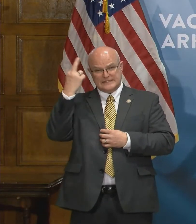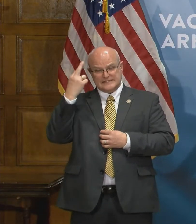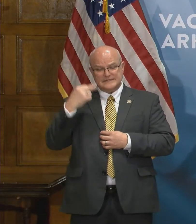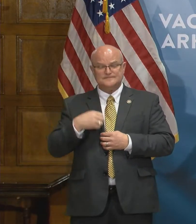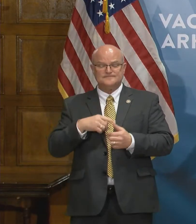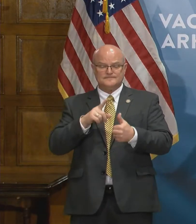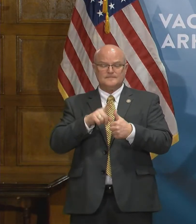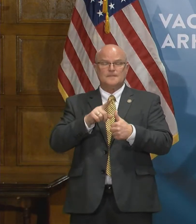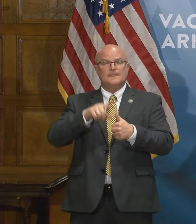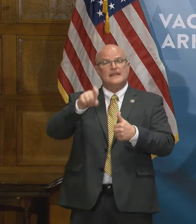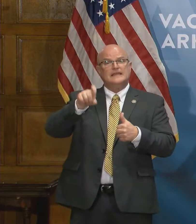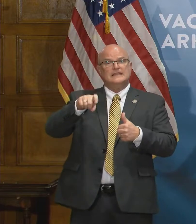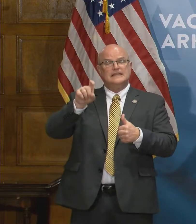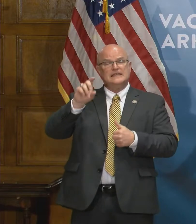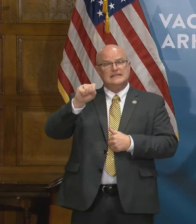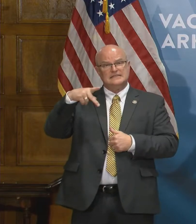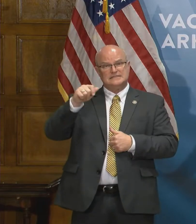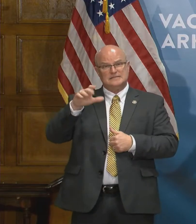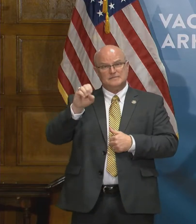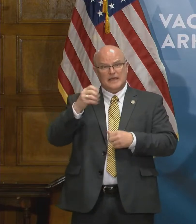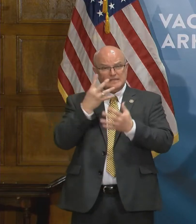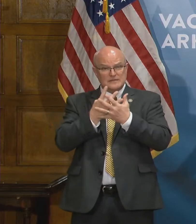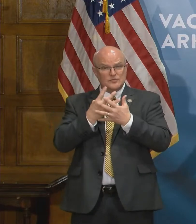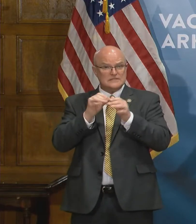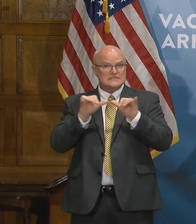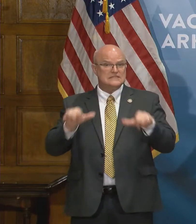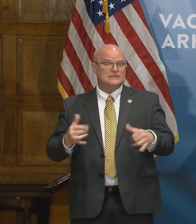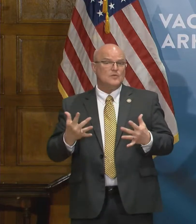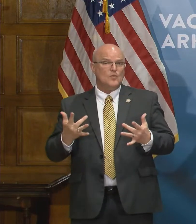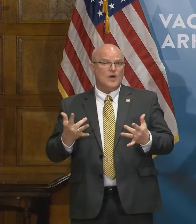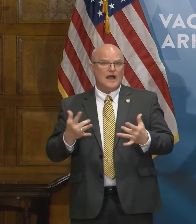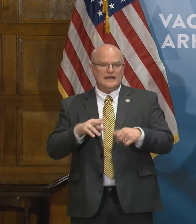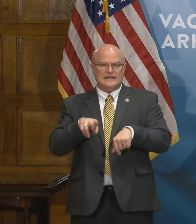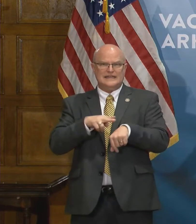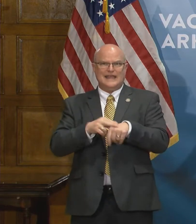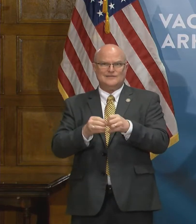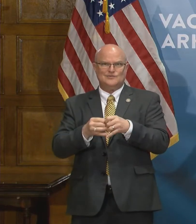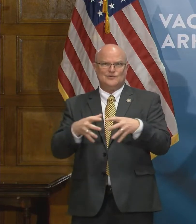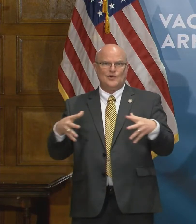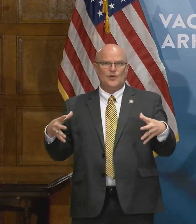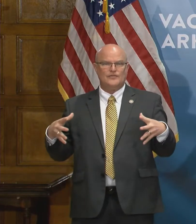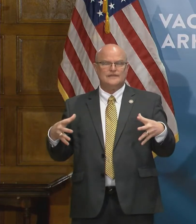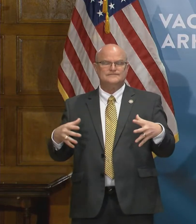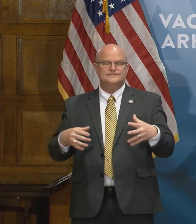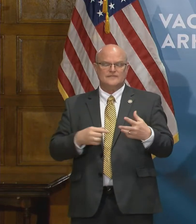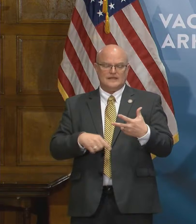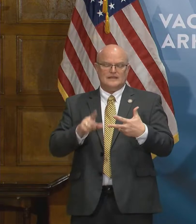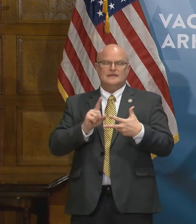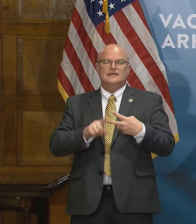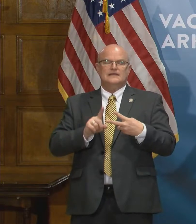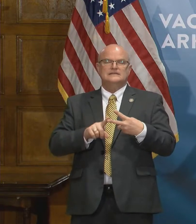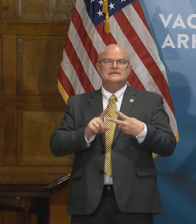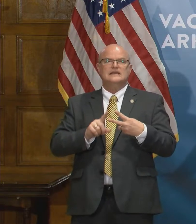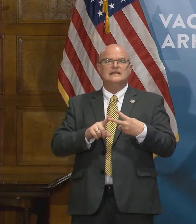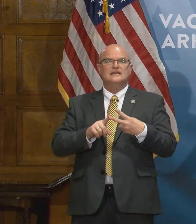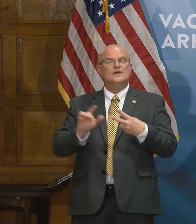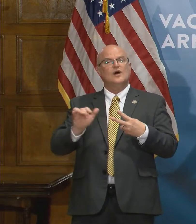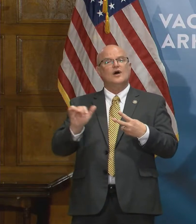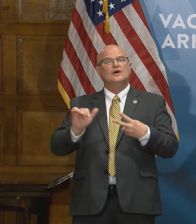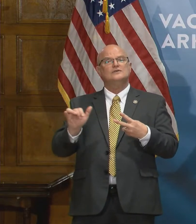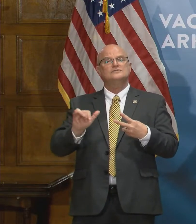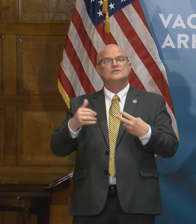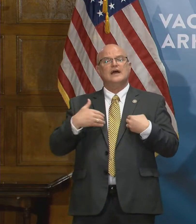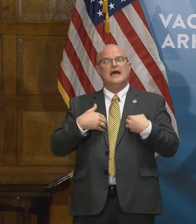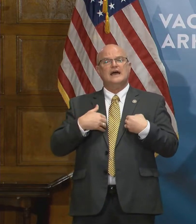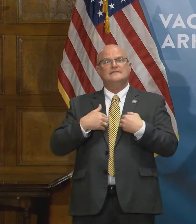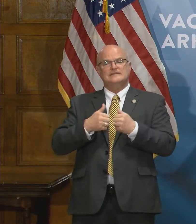needed space in the prison system because of natural growth, and secondly, we also